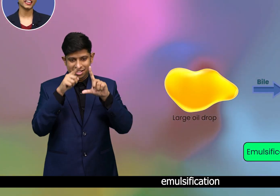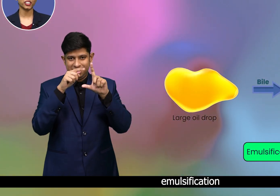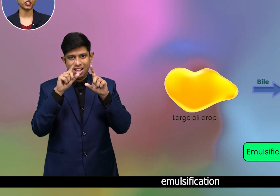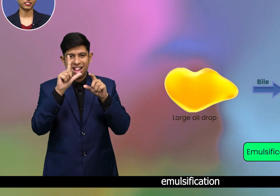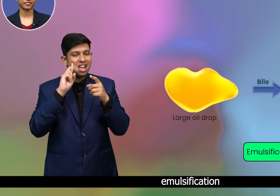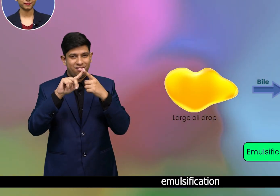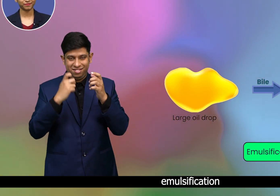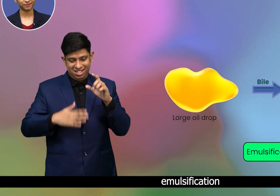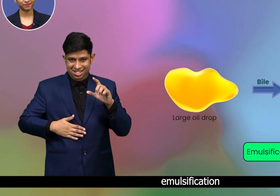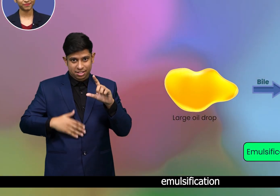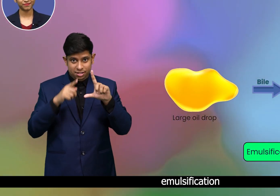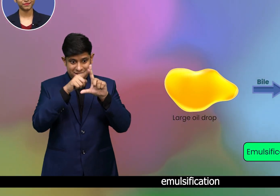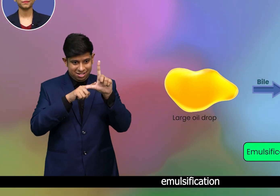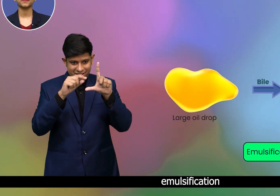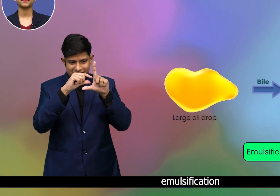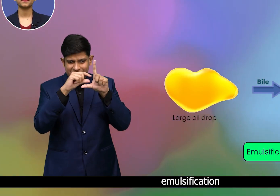emulsification.